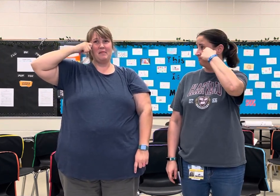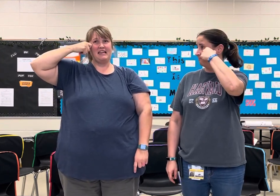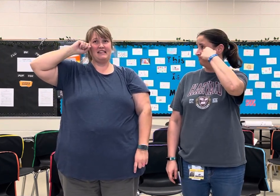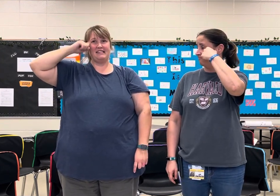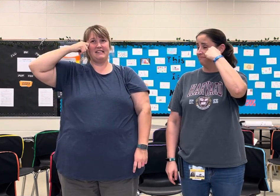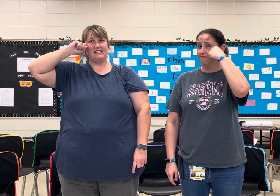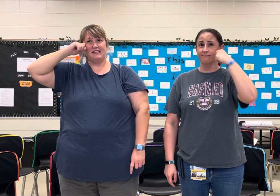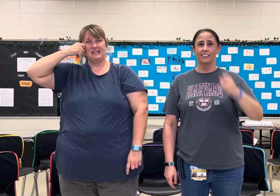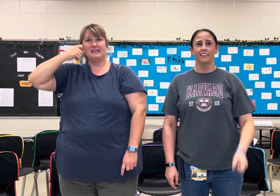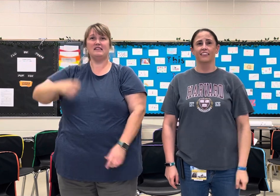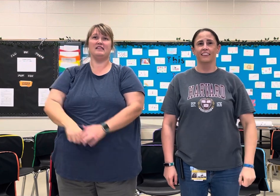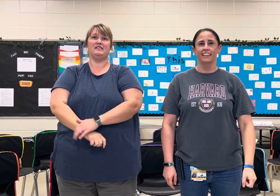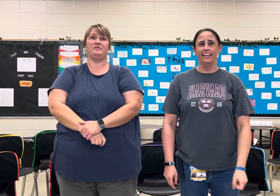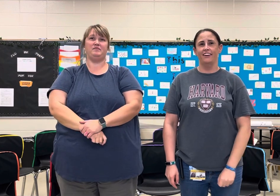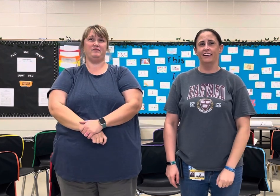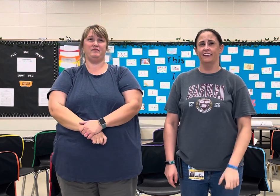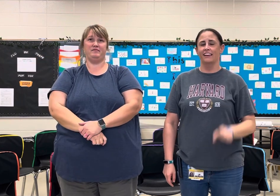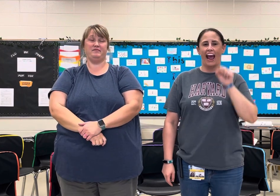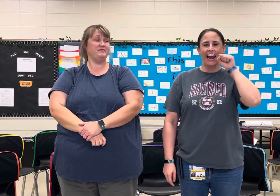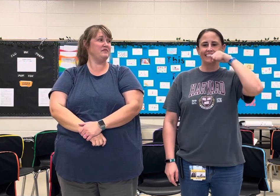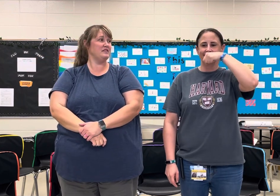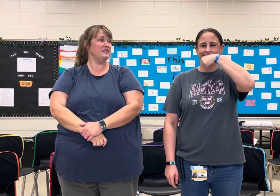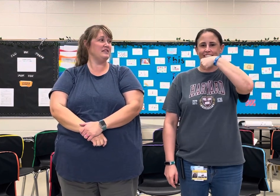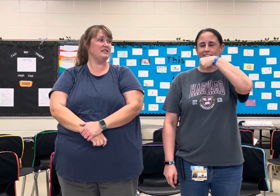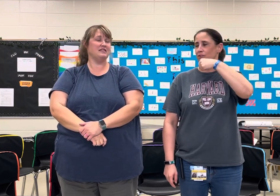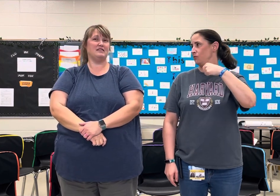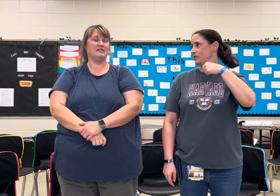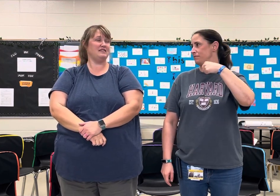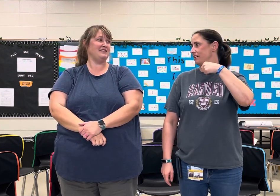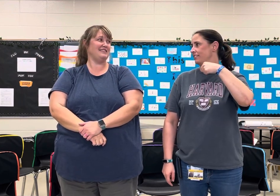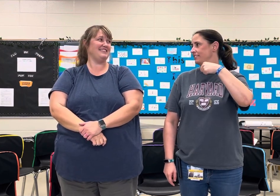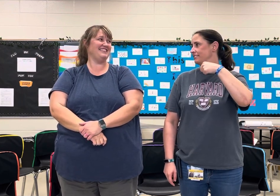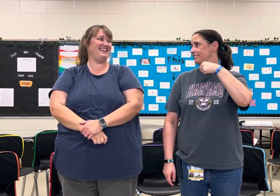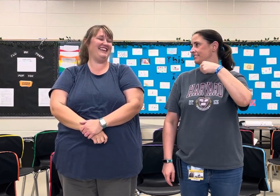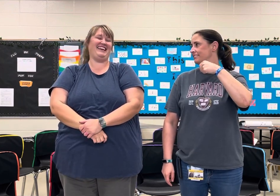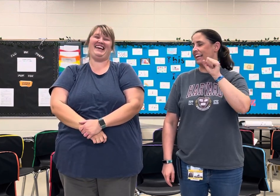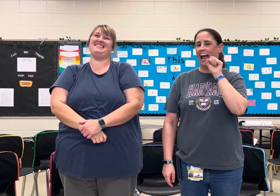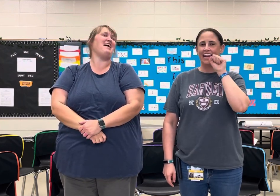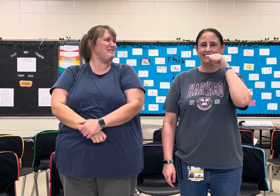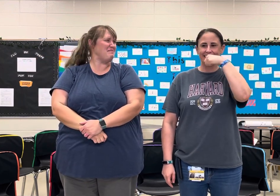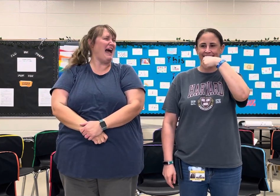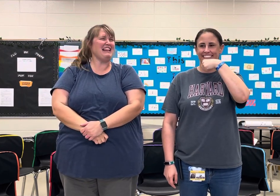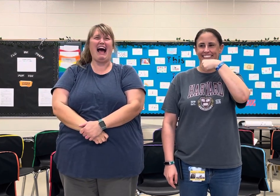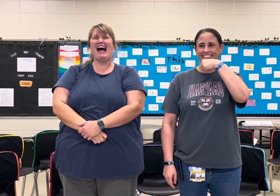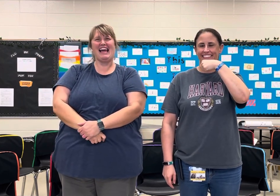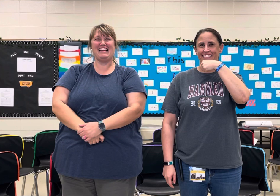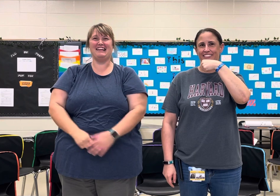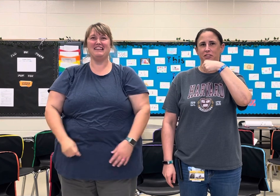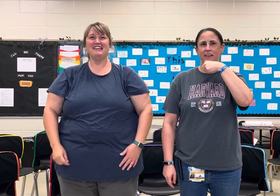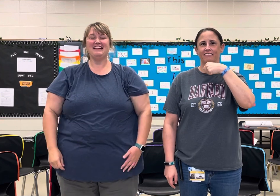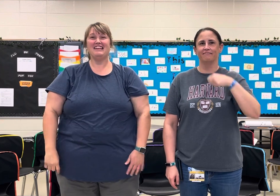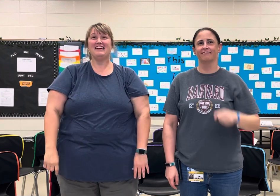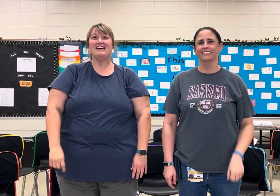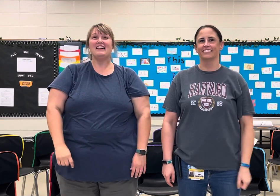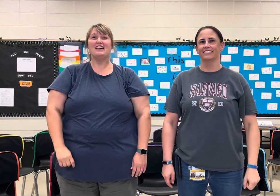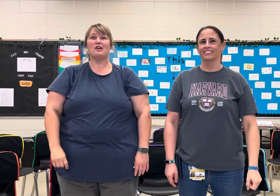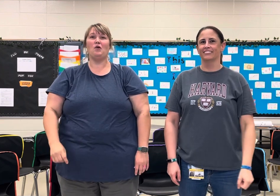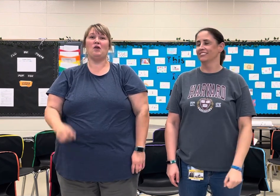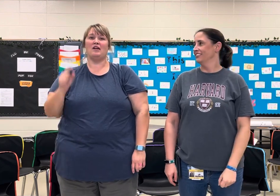Yumminess. Carrot. What's up, Doc? That was my line. Too bad. Corn.